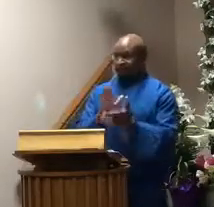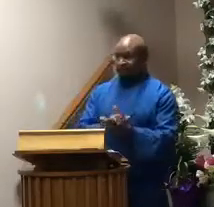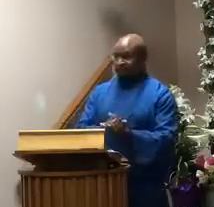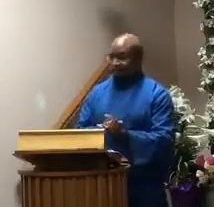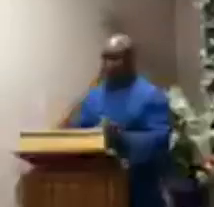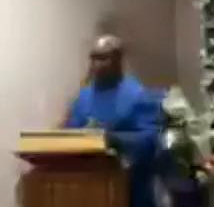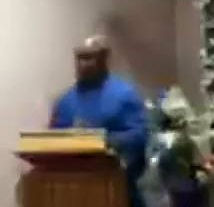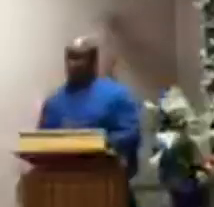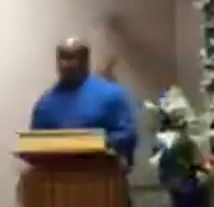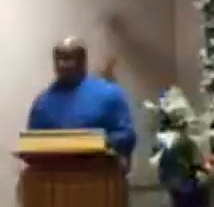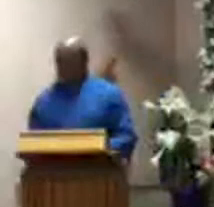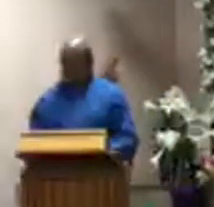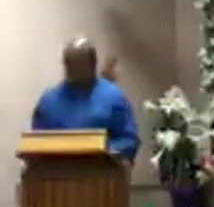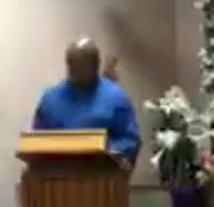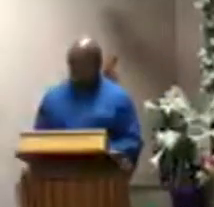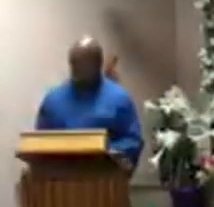Amen.